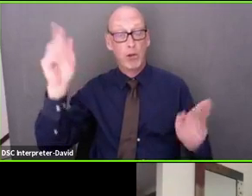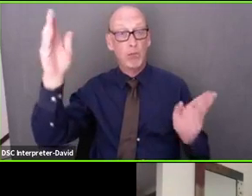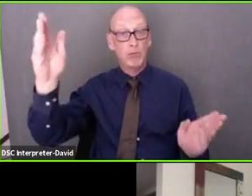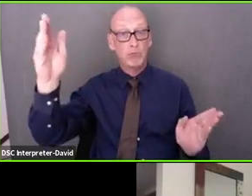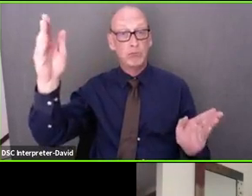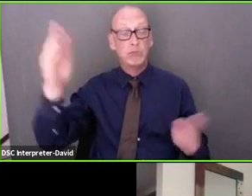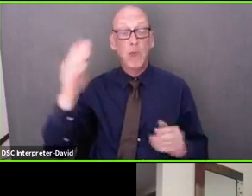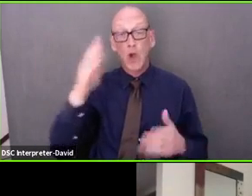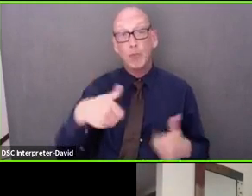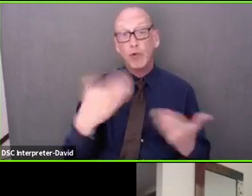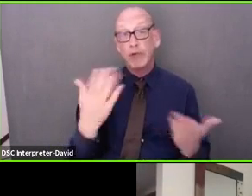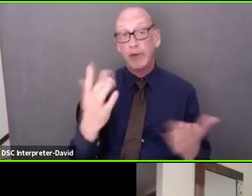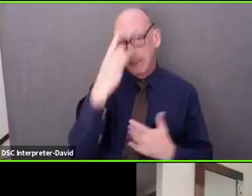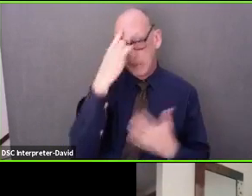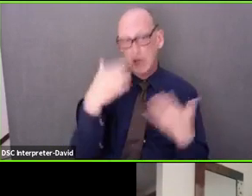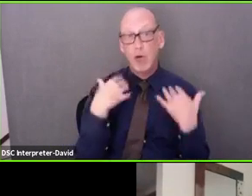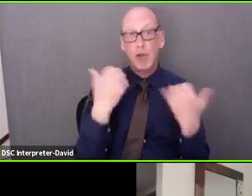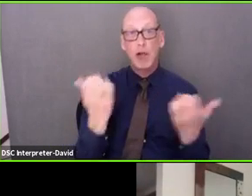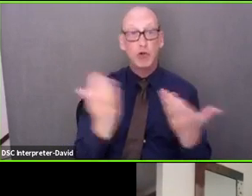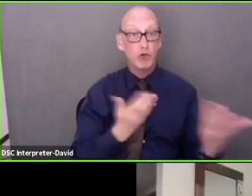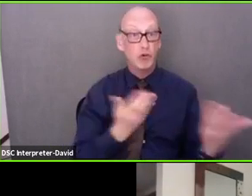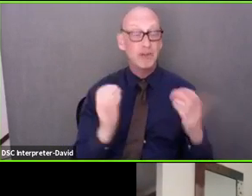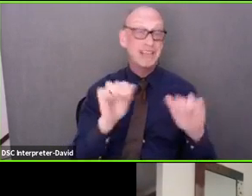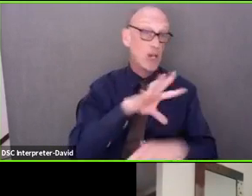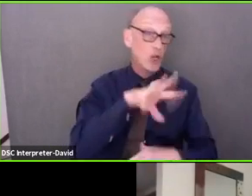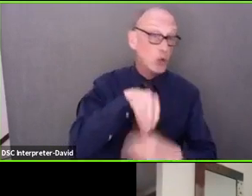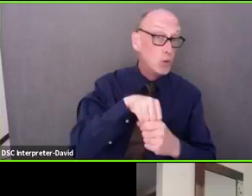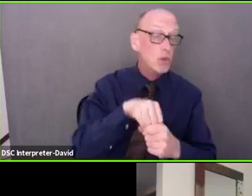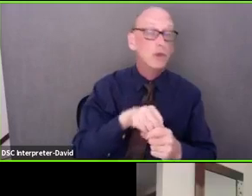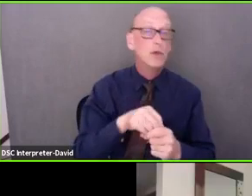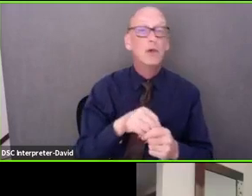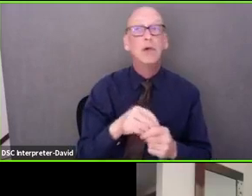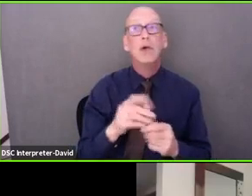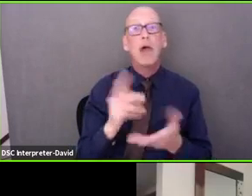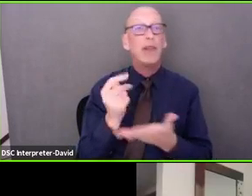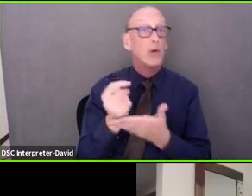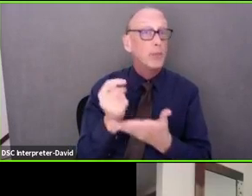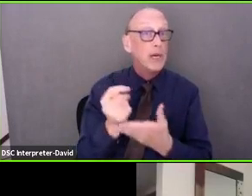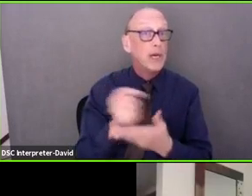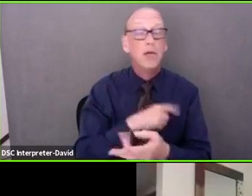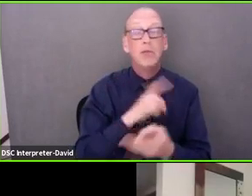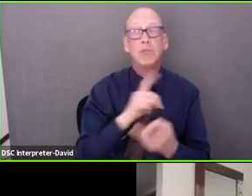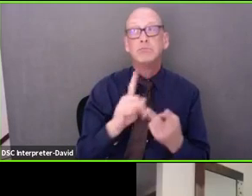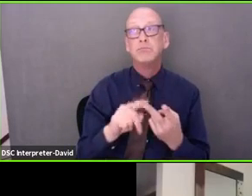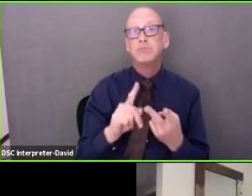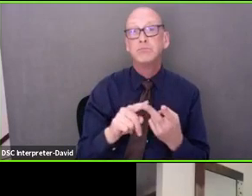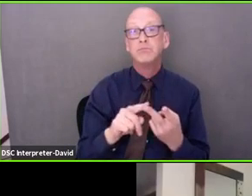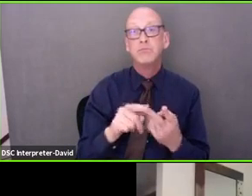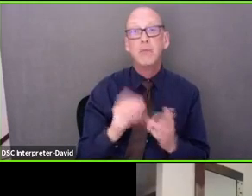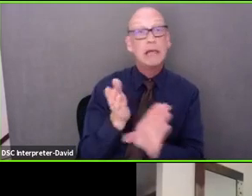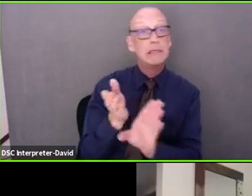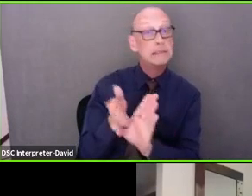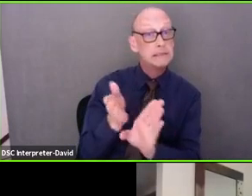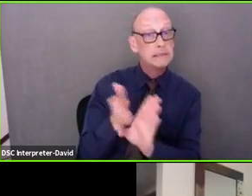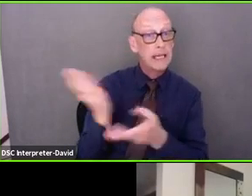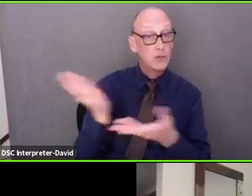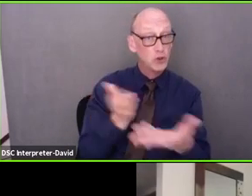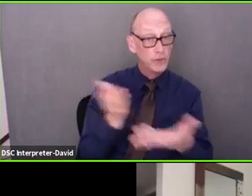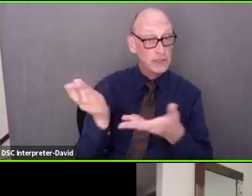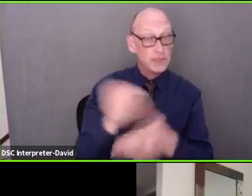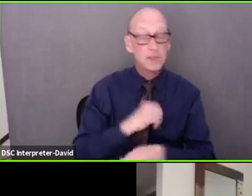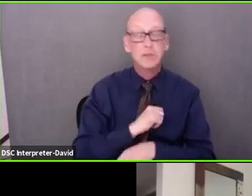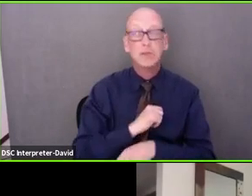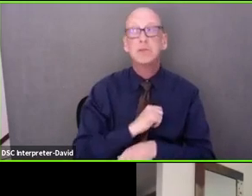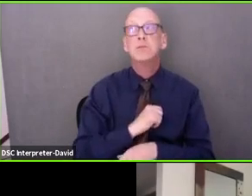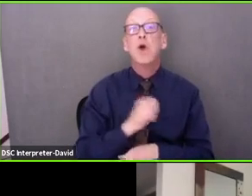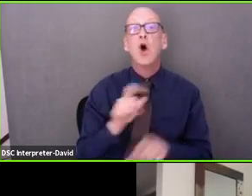mental health services that could include therapy, it could include psychiatric services, and